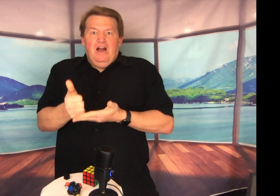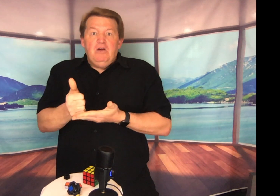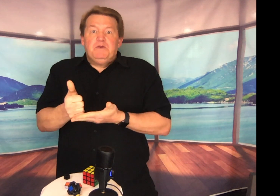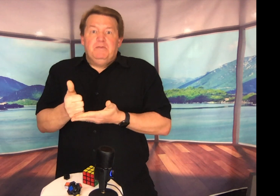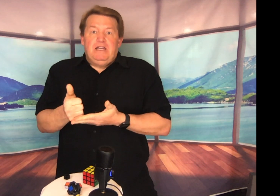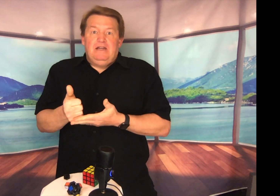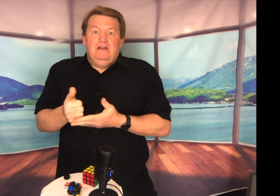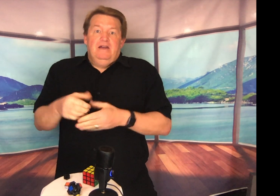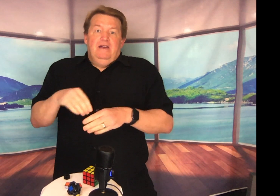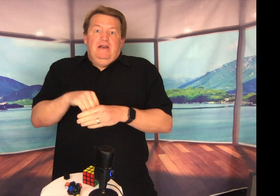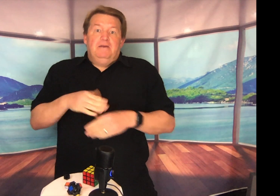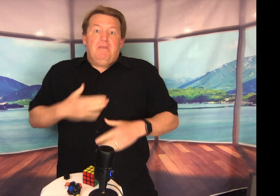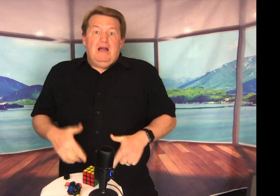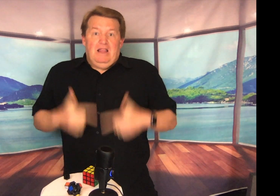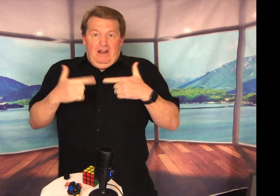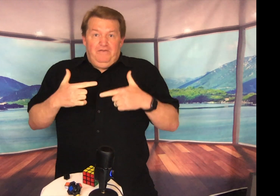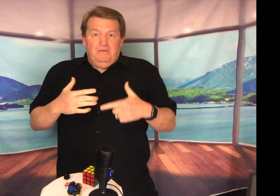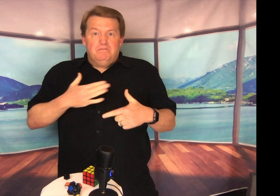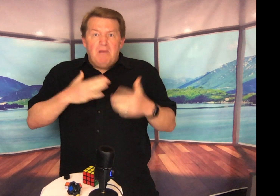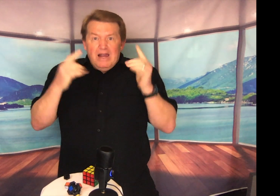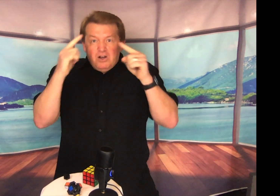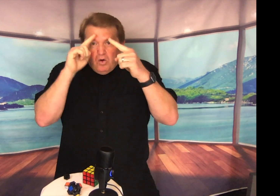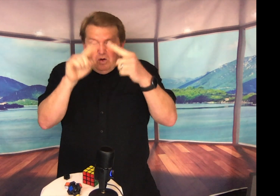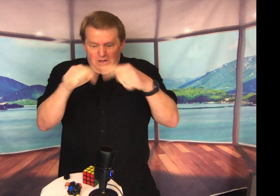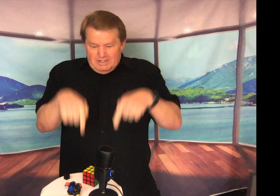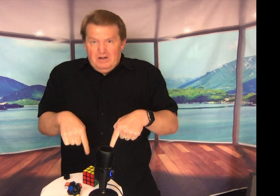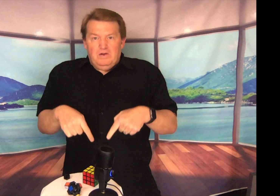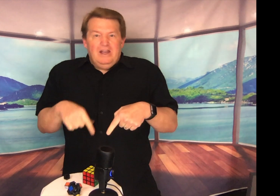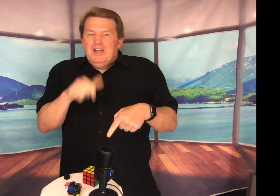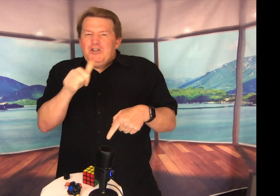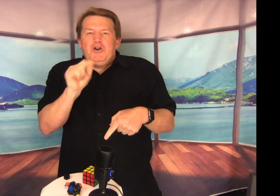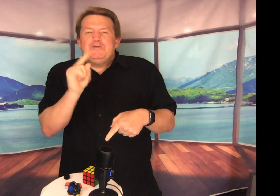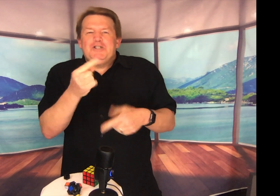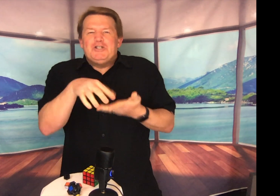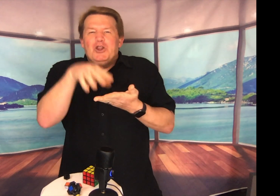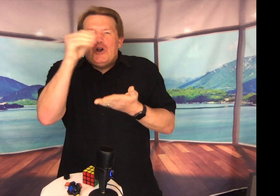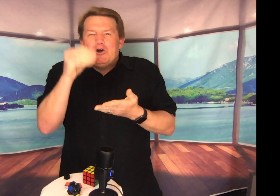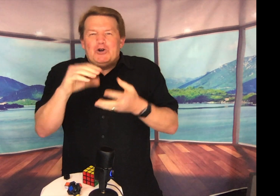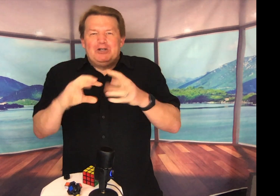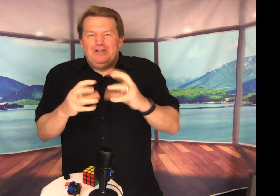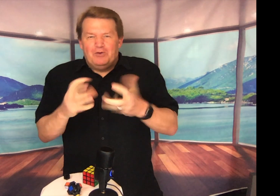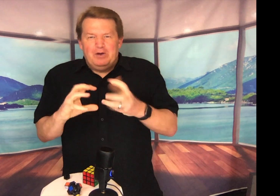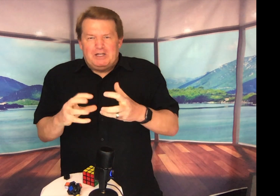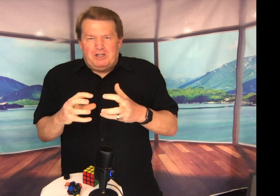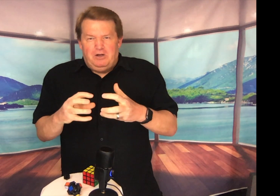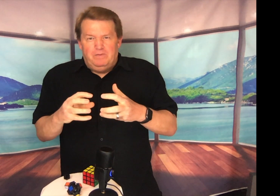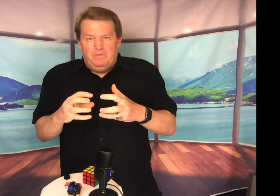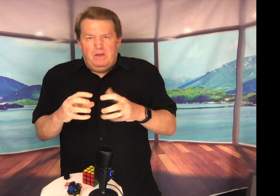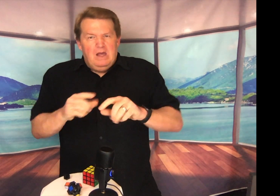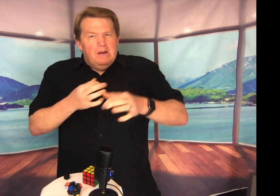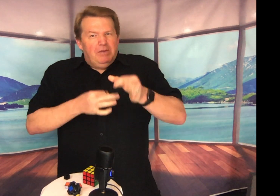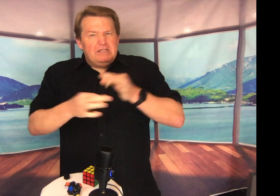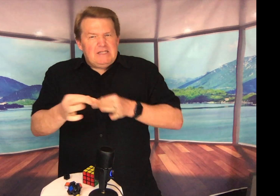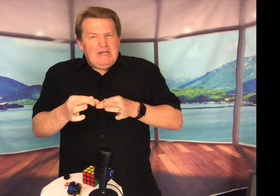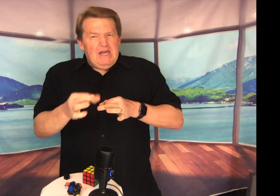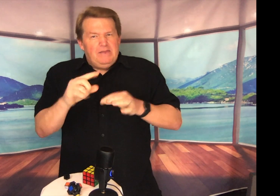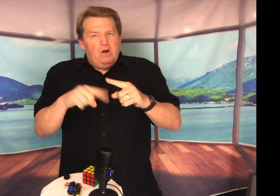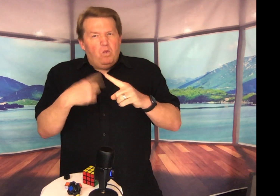helped me in my life. My goal is that you don't just learn the Rubik's Cube, but instead that when